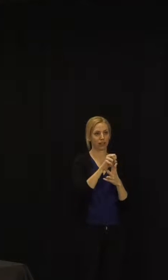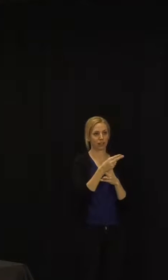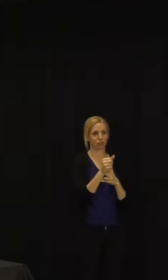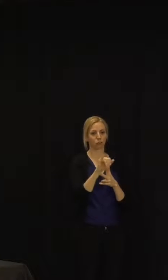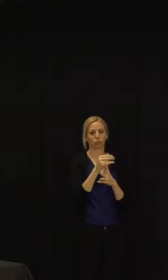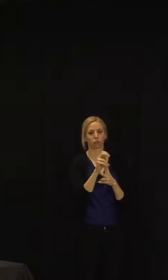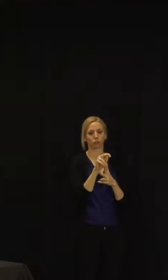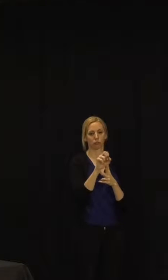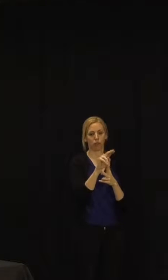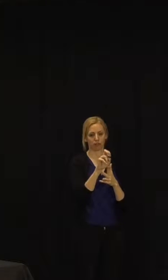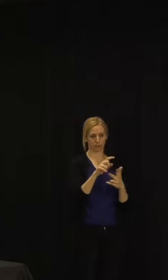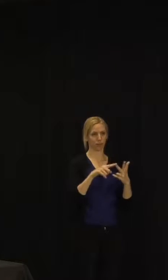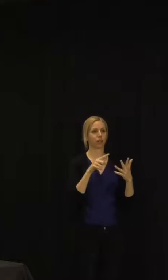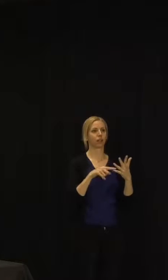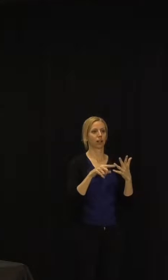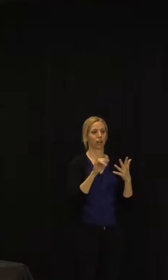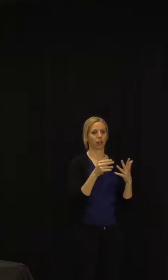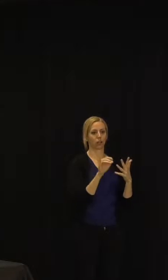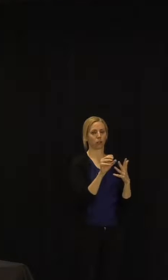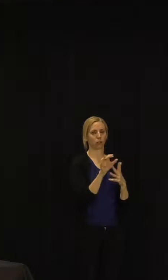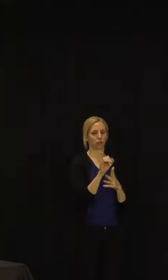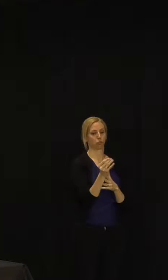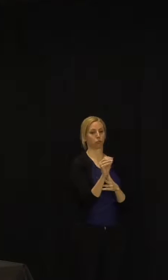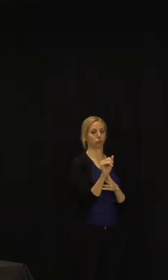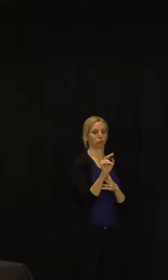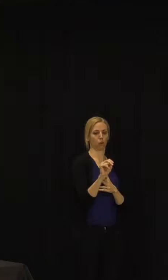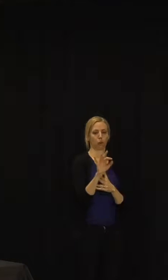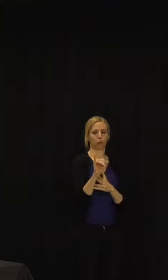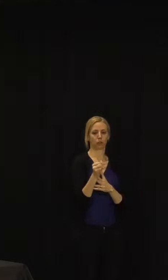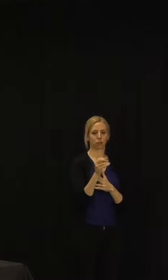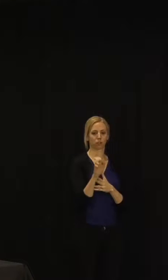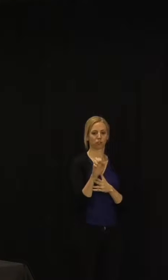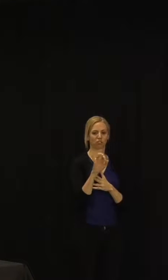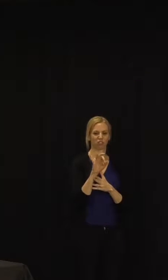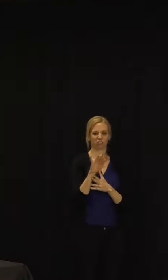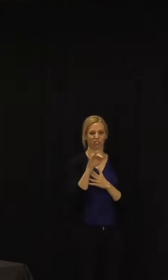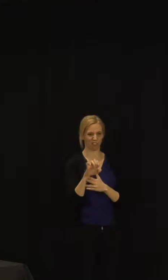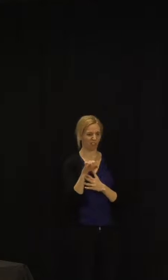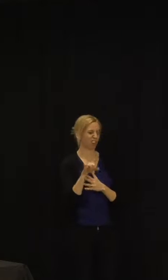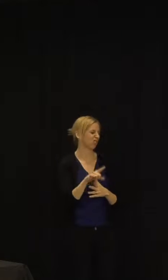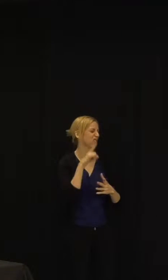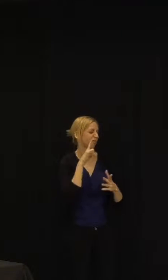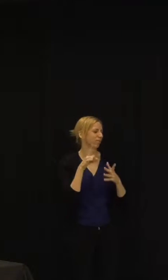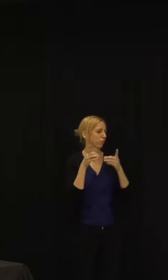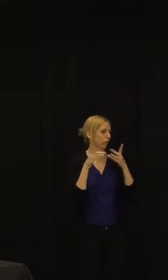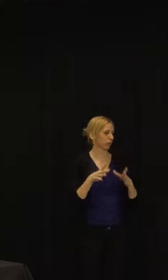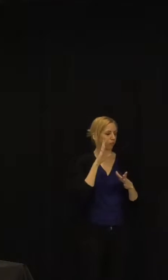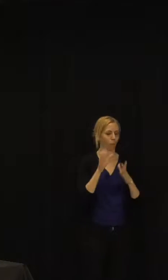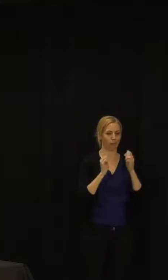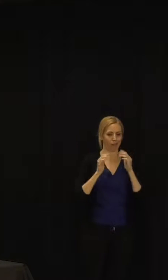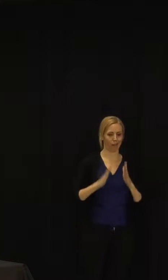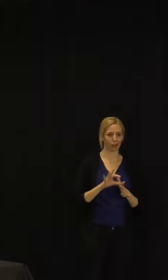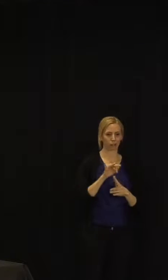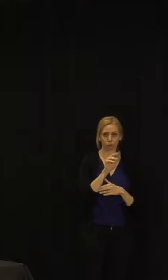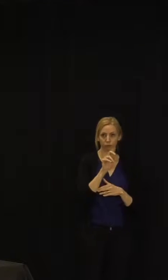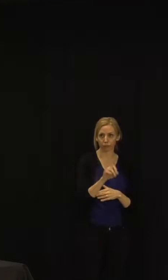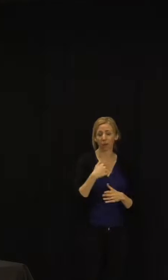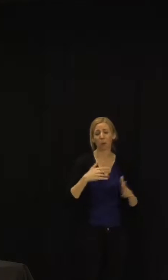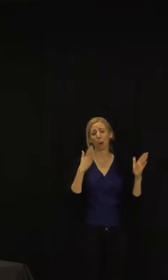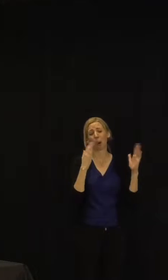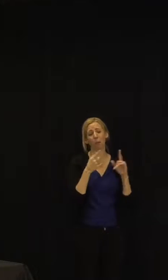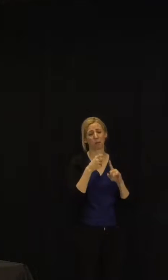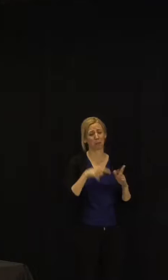Arts, and Joan Jeffrey, director of the Research Center for Arts and Culture at the Actors Fund. What we hope to come out of this